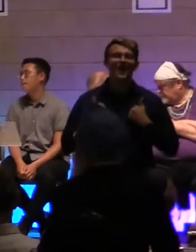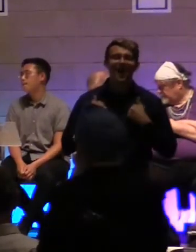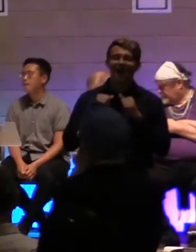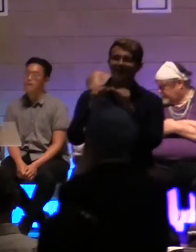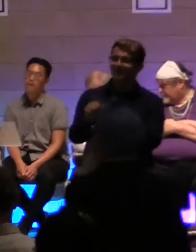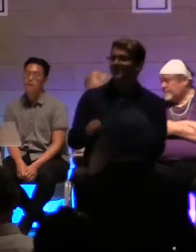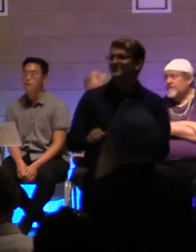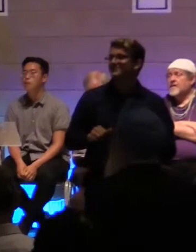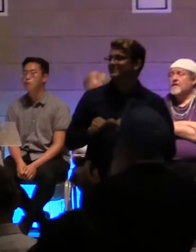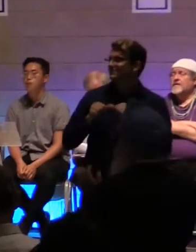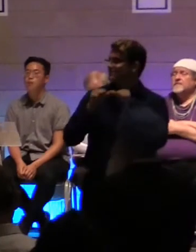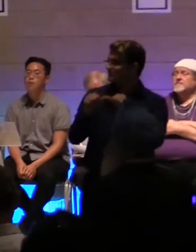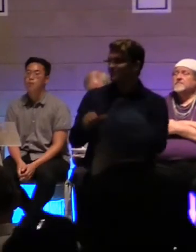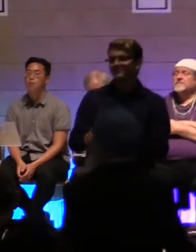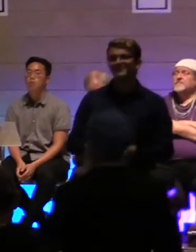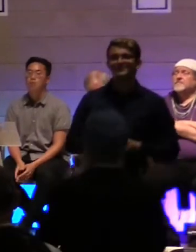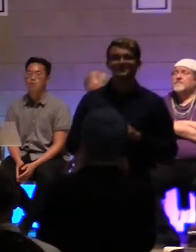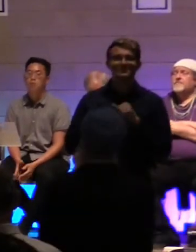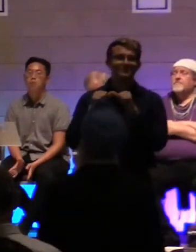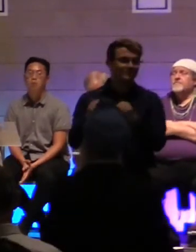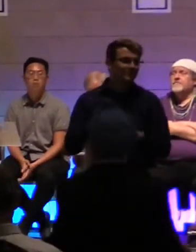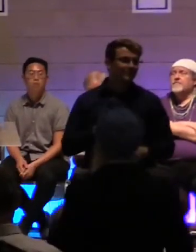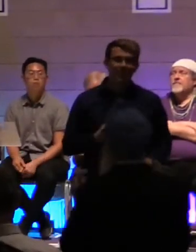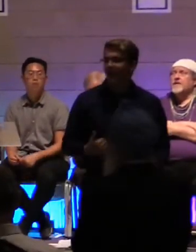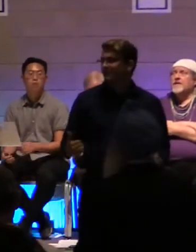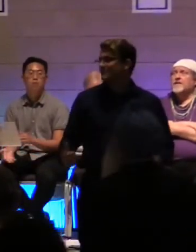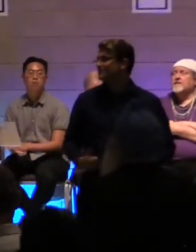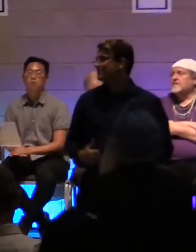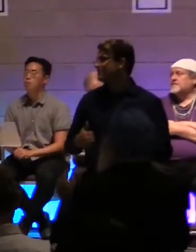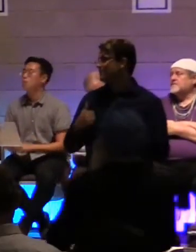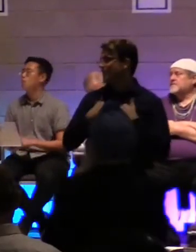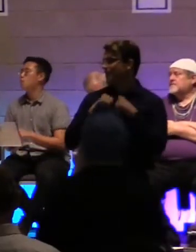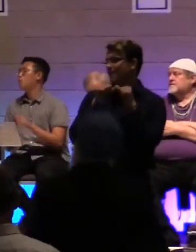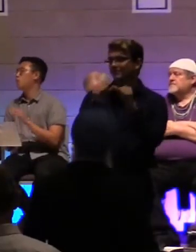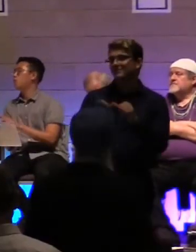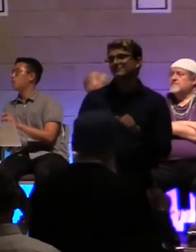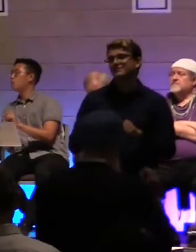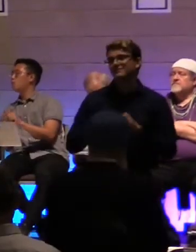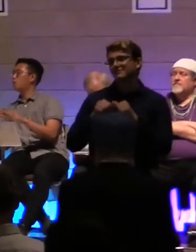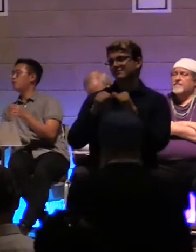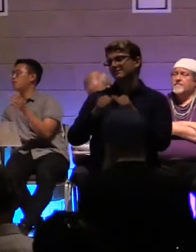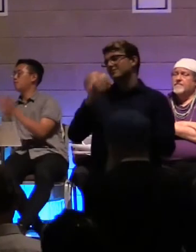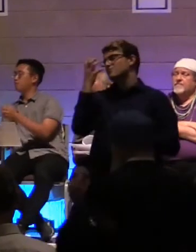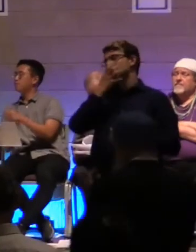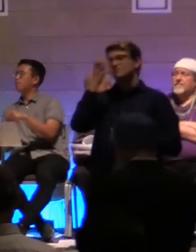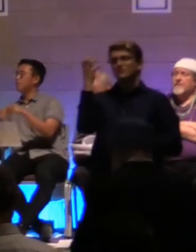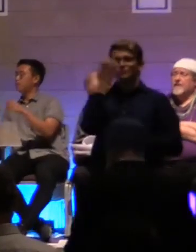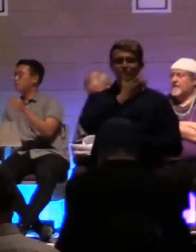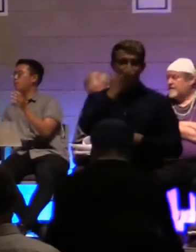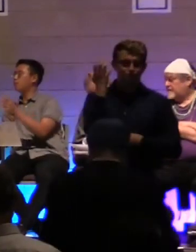right there. Stay right there. Stay right there. So come what may. I'll be okay.